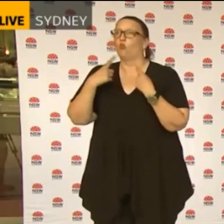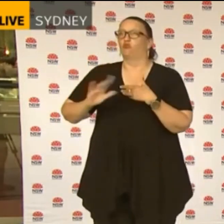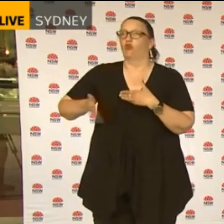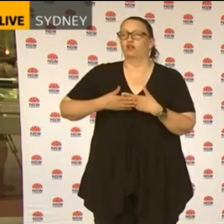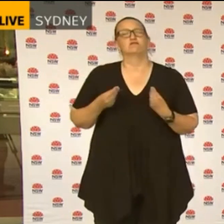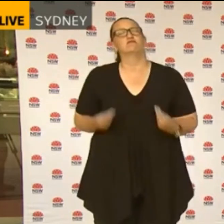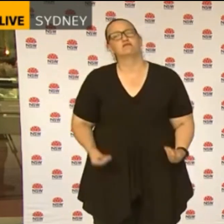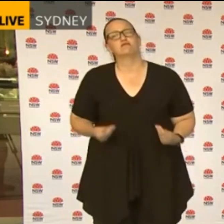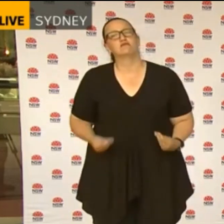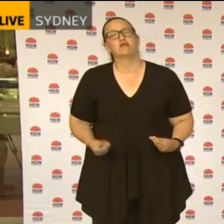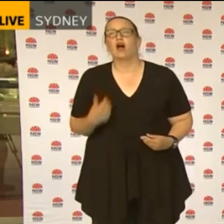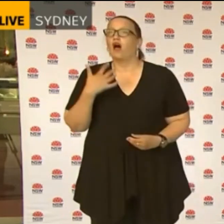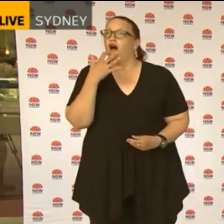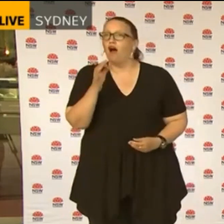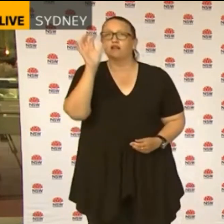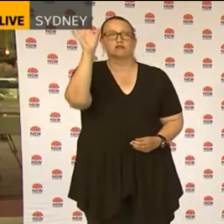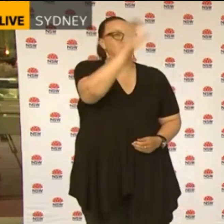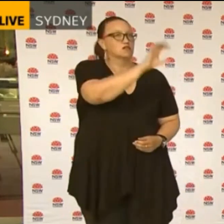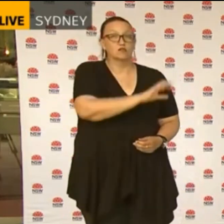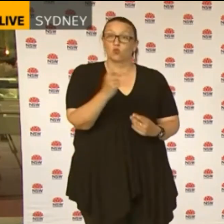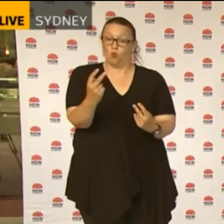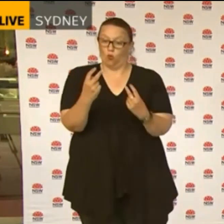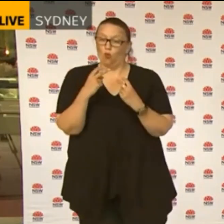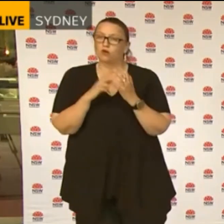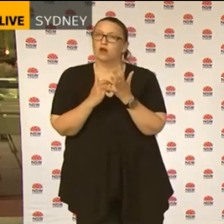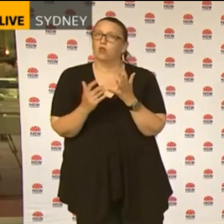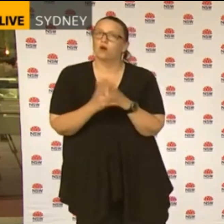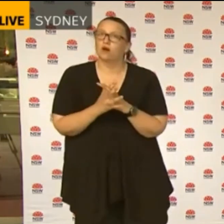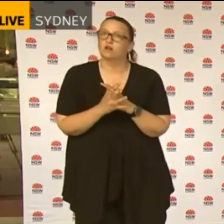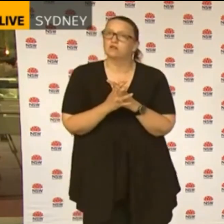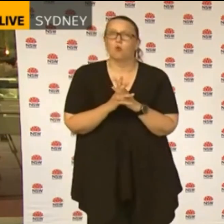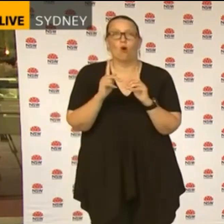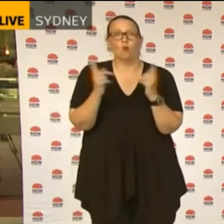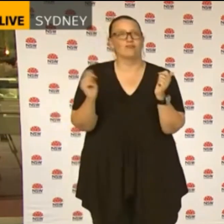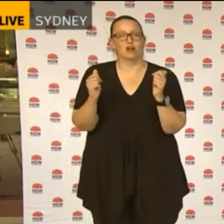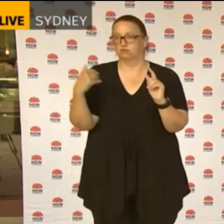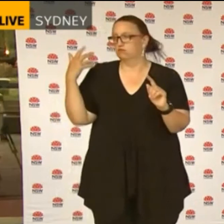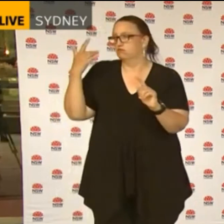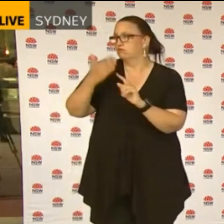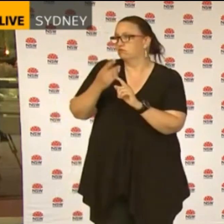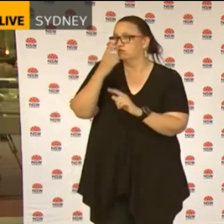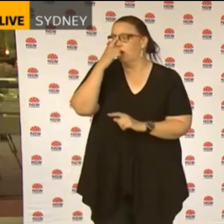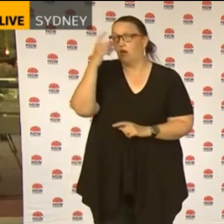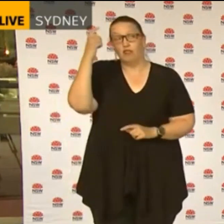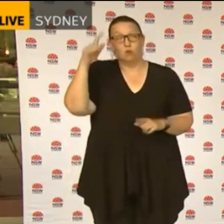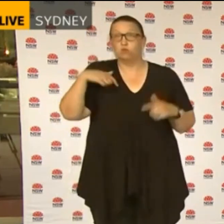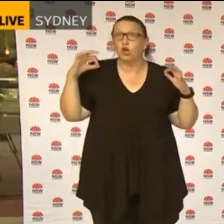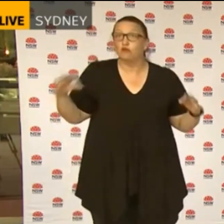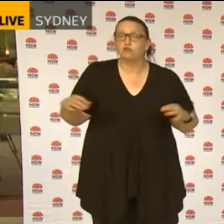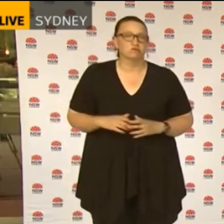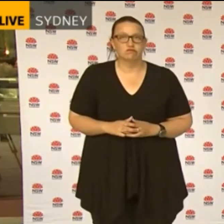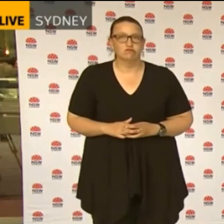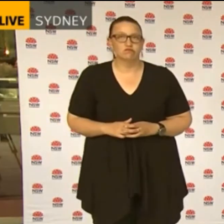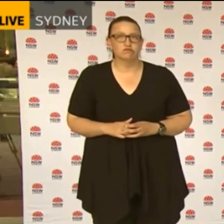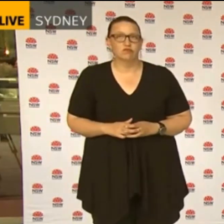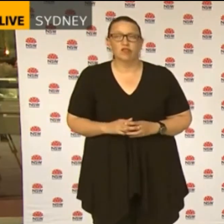states to look at the track record in New South Wales. I'm not suggesting for a second that things can't get worse or turn into a very big problem into the future, because we